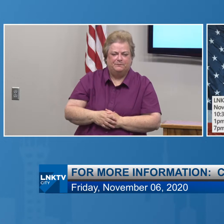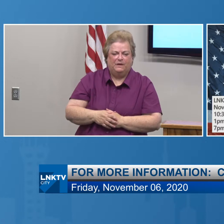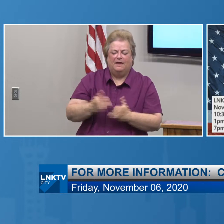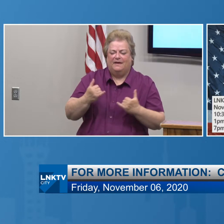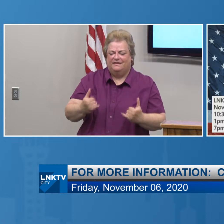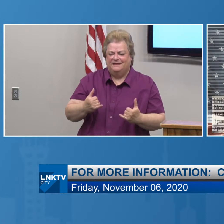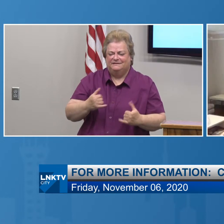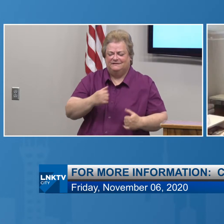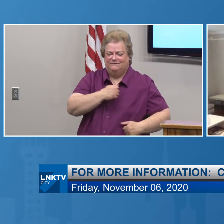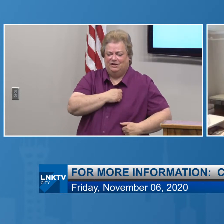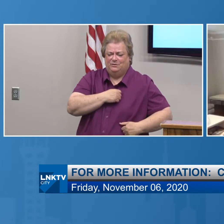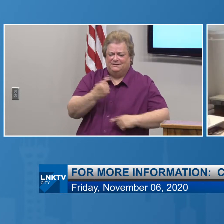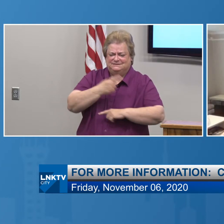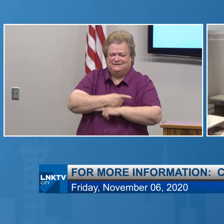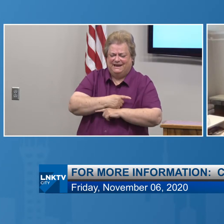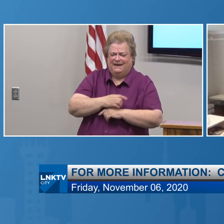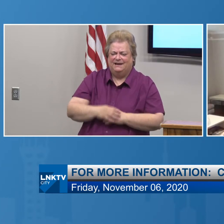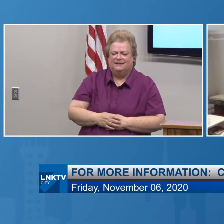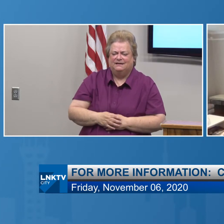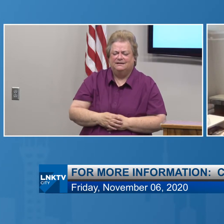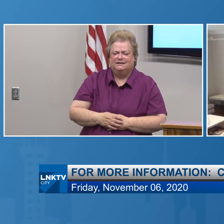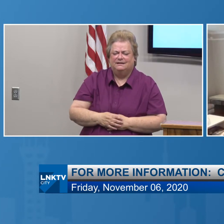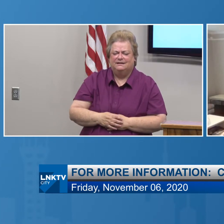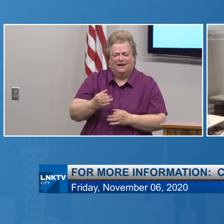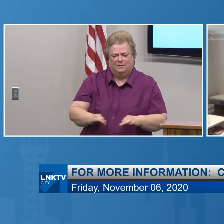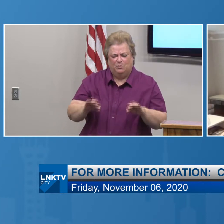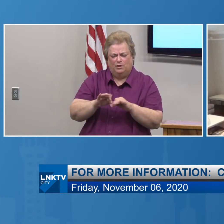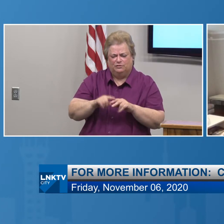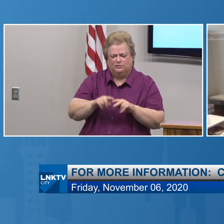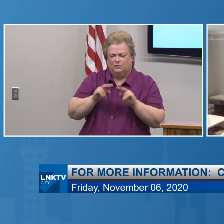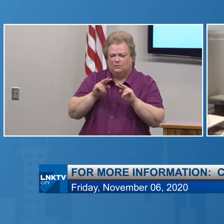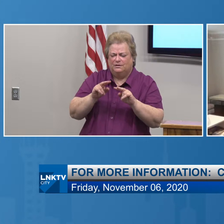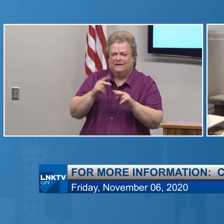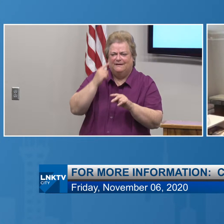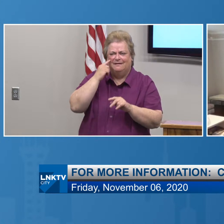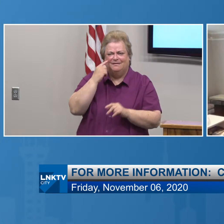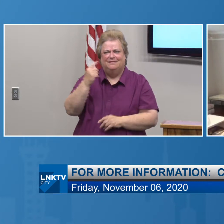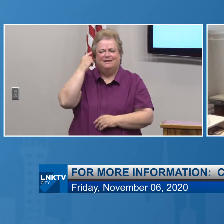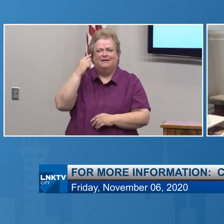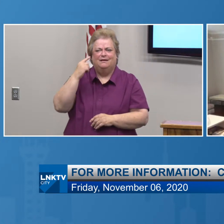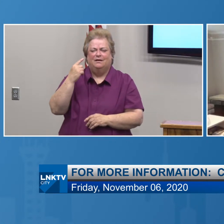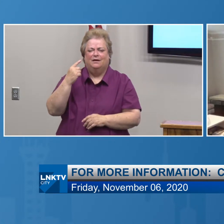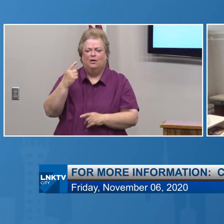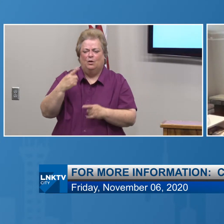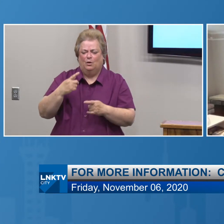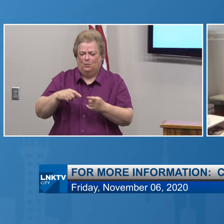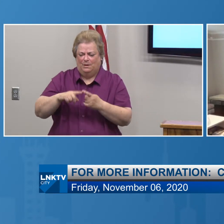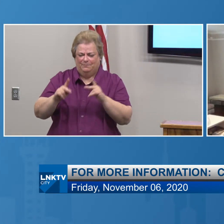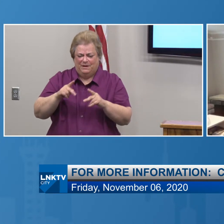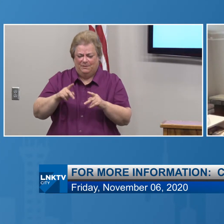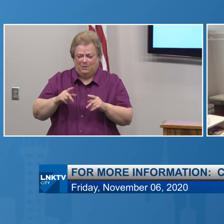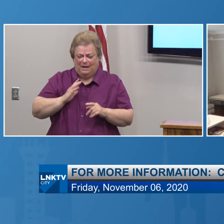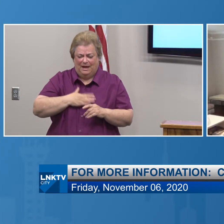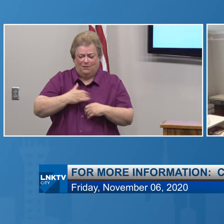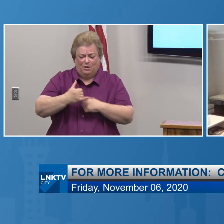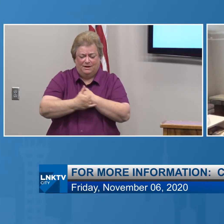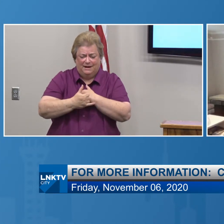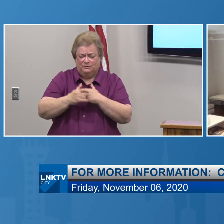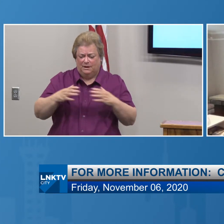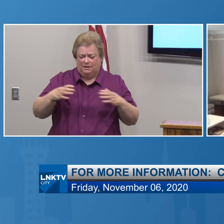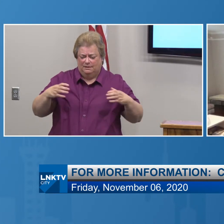Day on our horizon, it's worthwhile to think back to another time when the people of our nation came together to defeat a